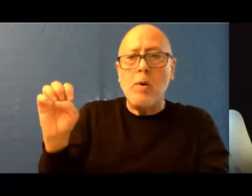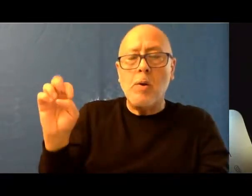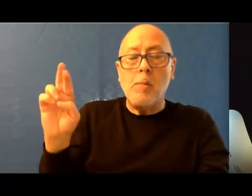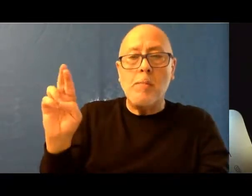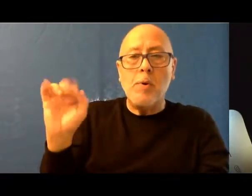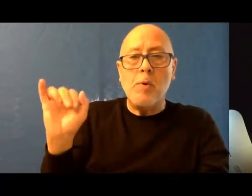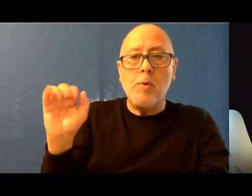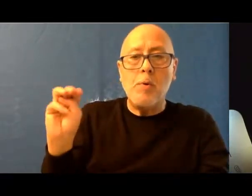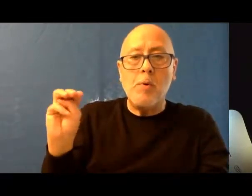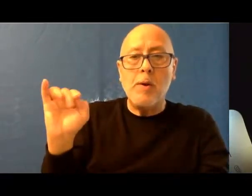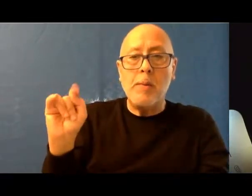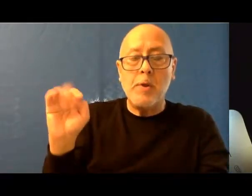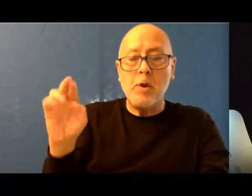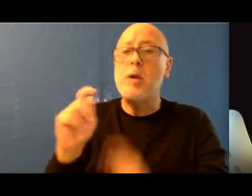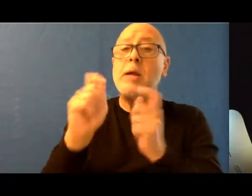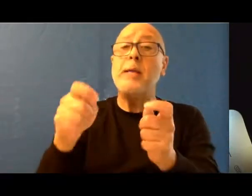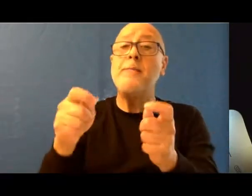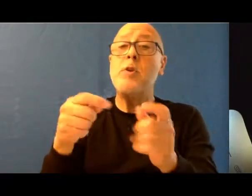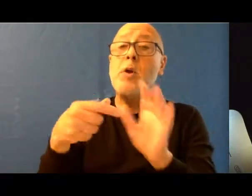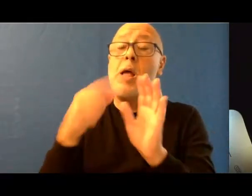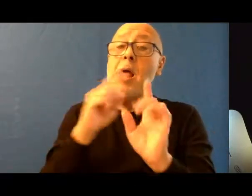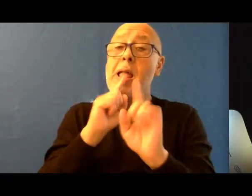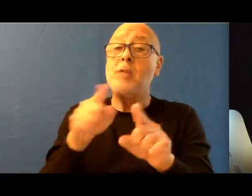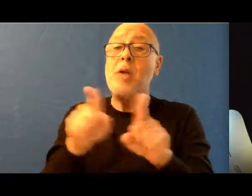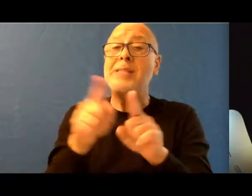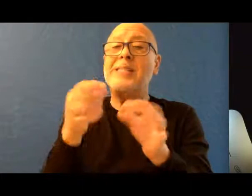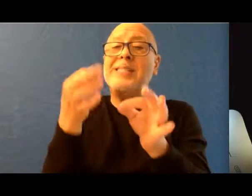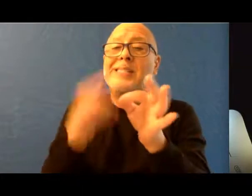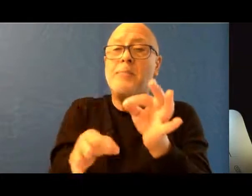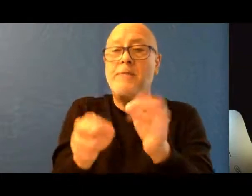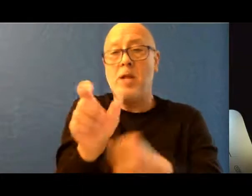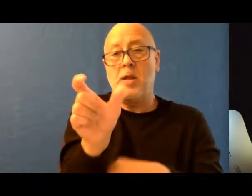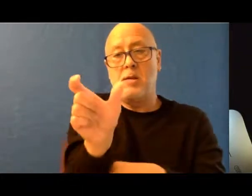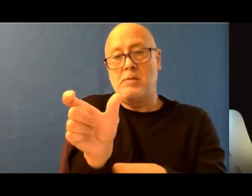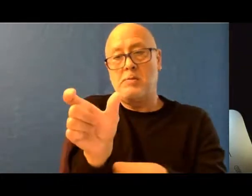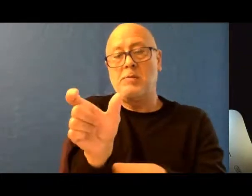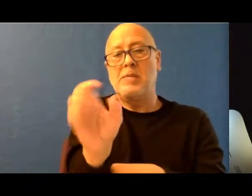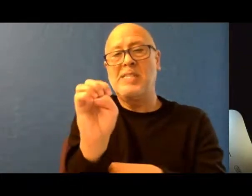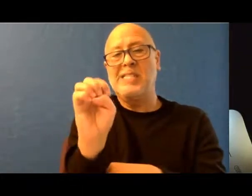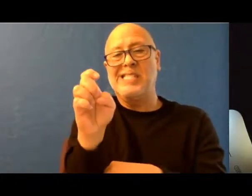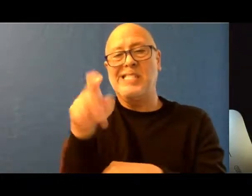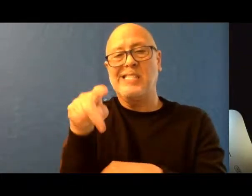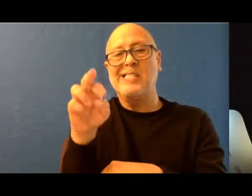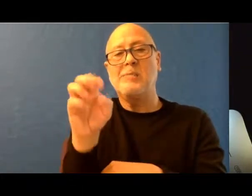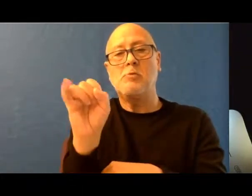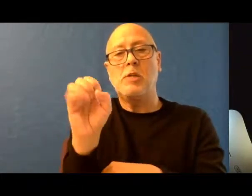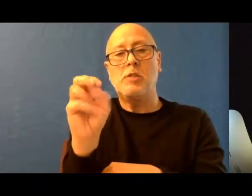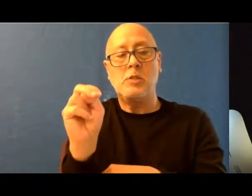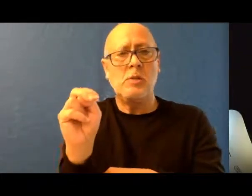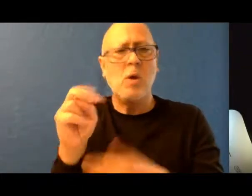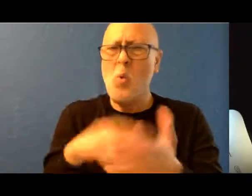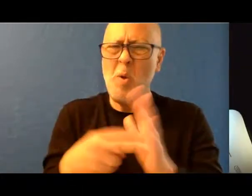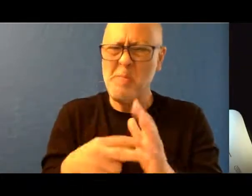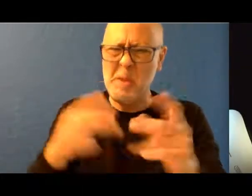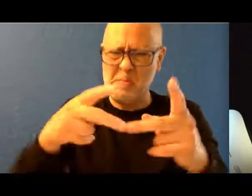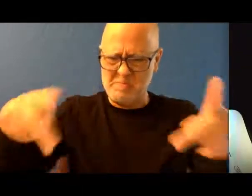a simplified expression. Ooh, okay. So first things first, we need to remember what